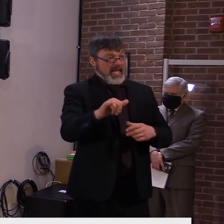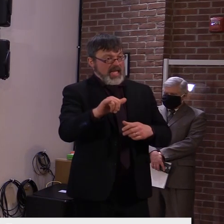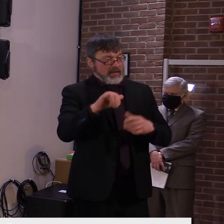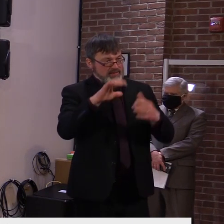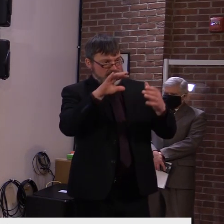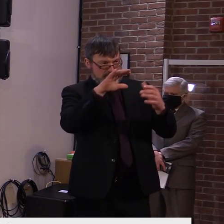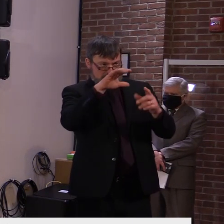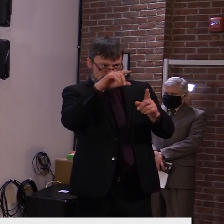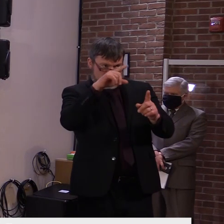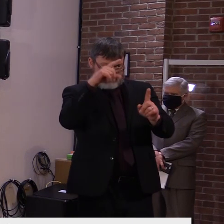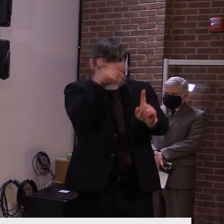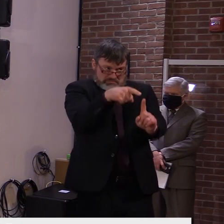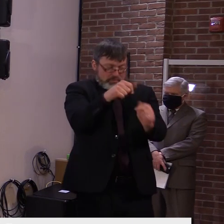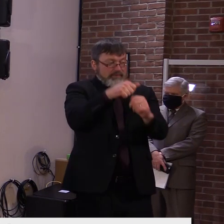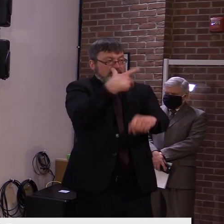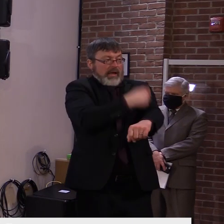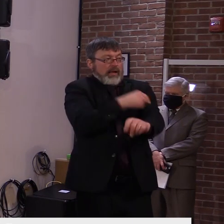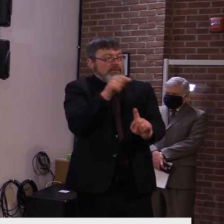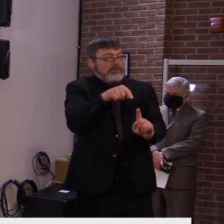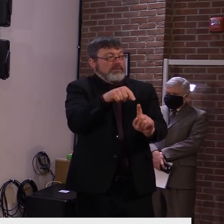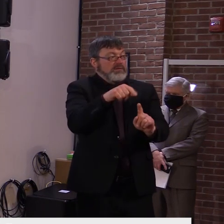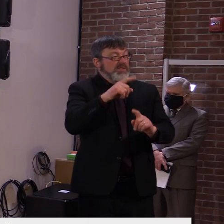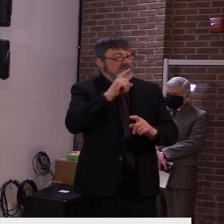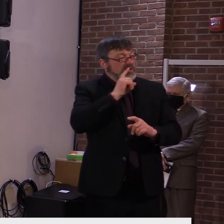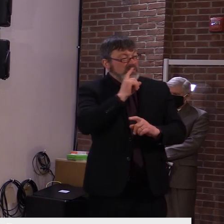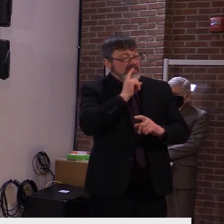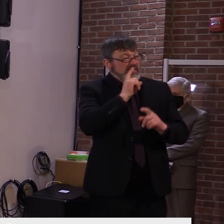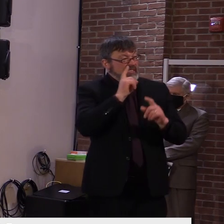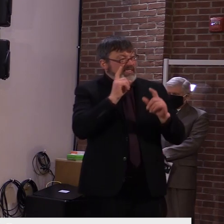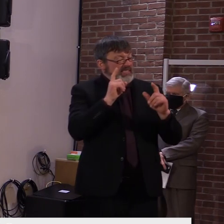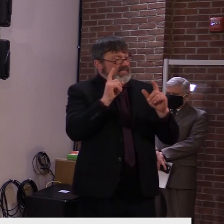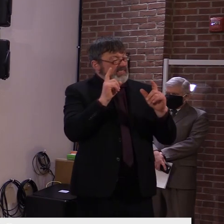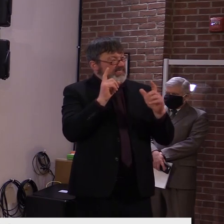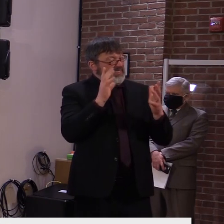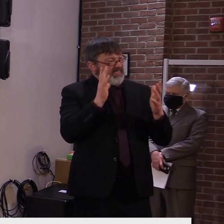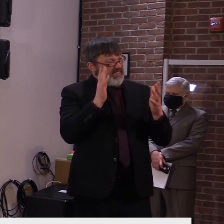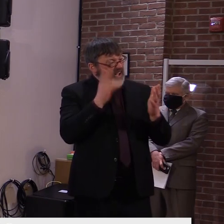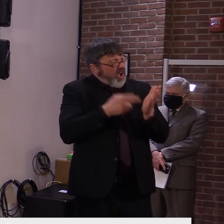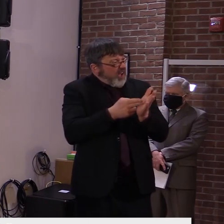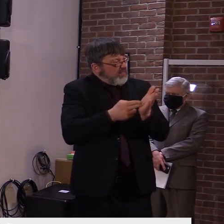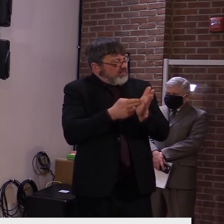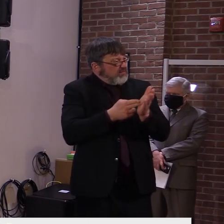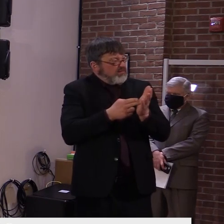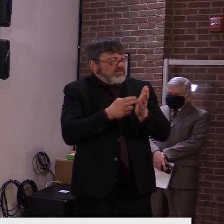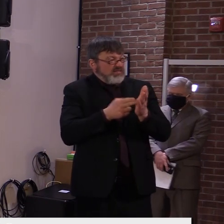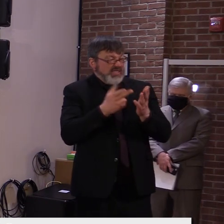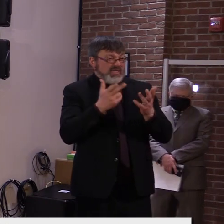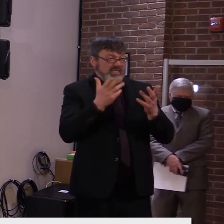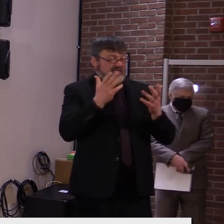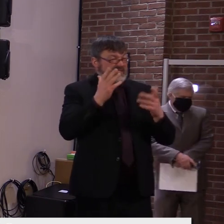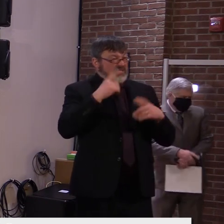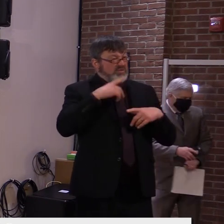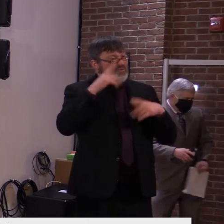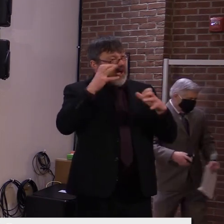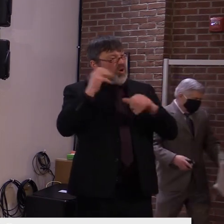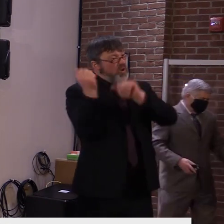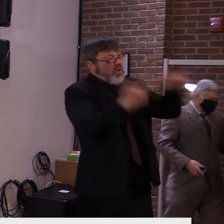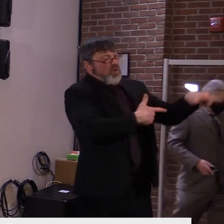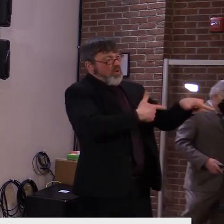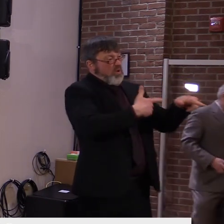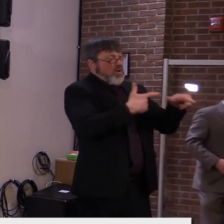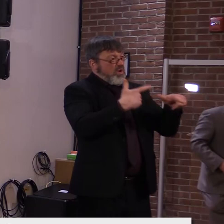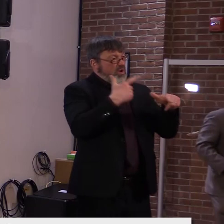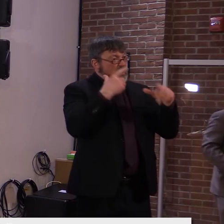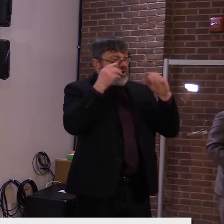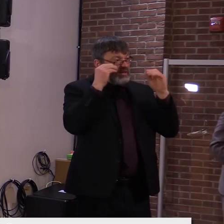it's important for school staff, certainly from an operational standpoint, but more to the point, it just represents the increased supply of vaccine that's